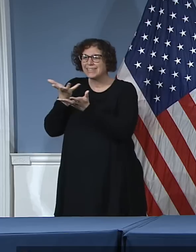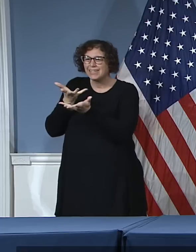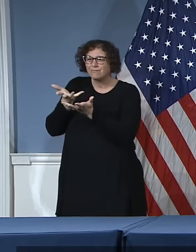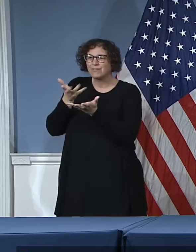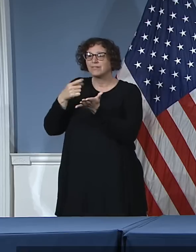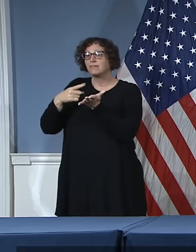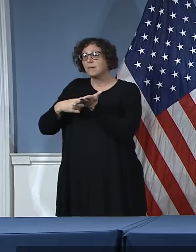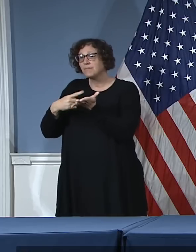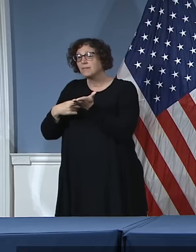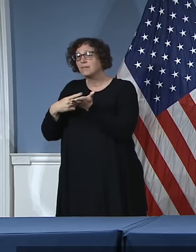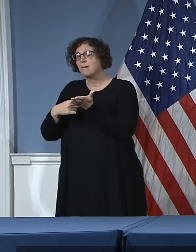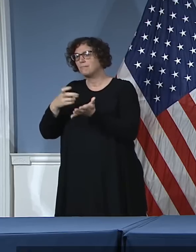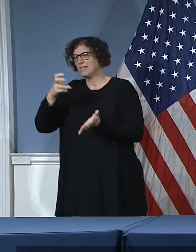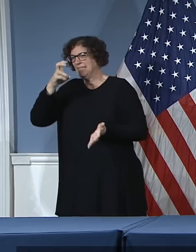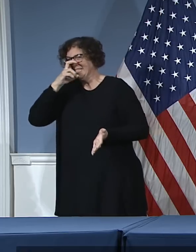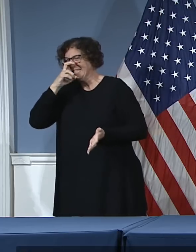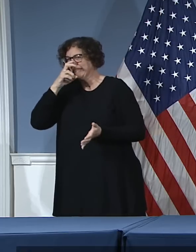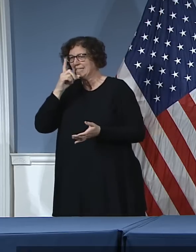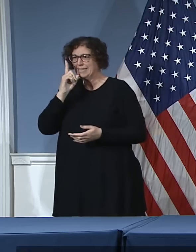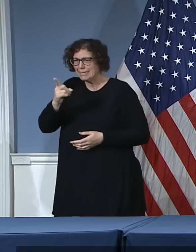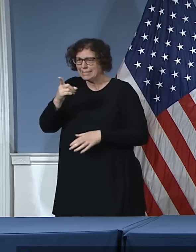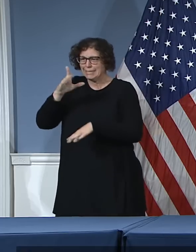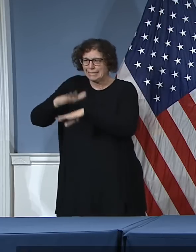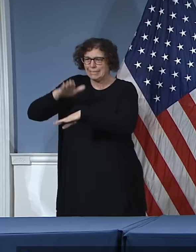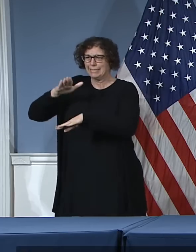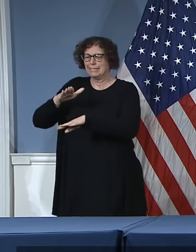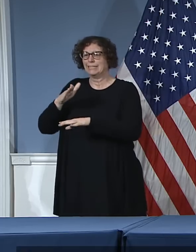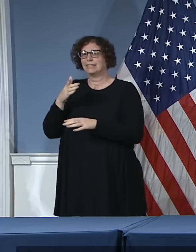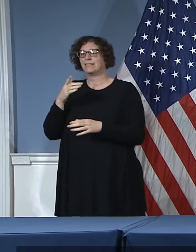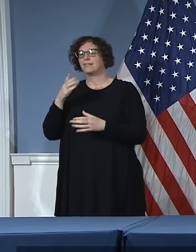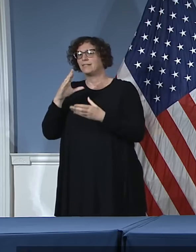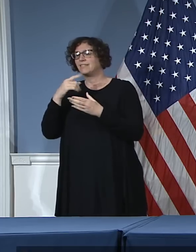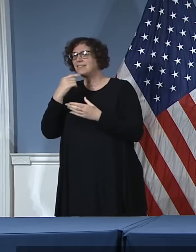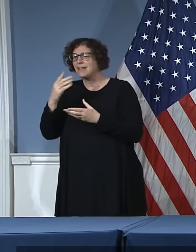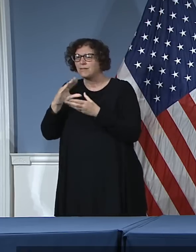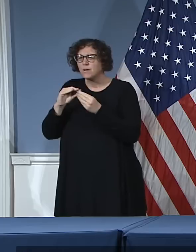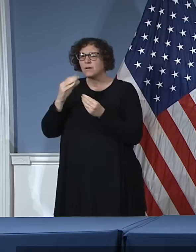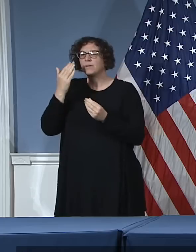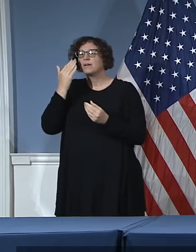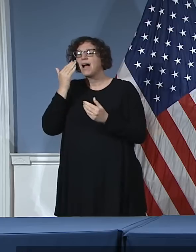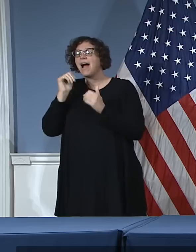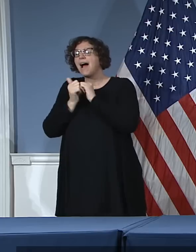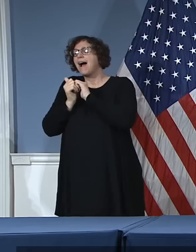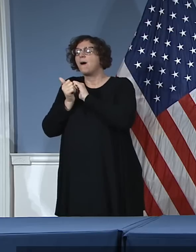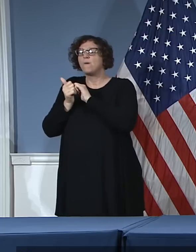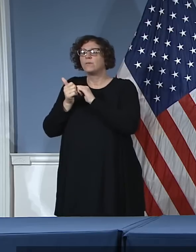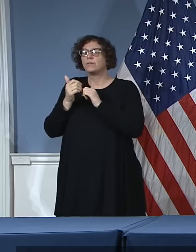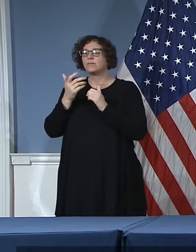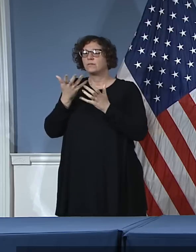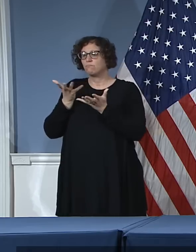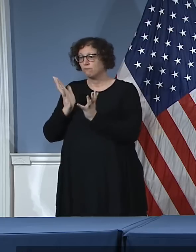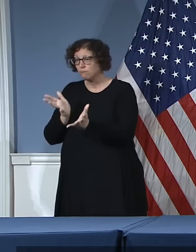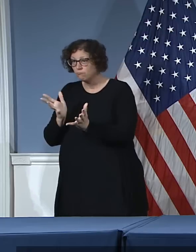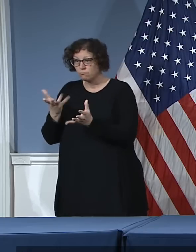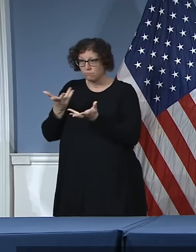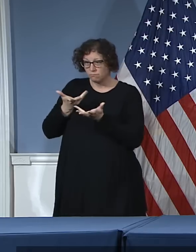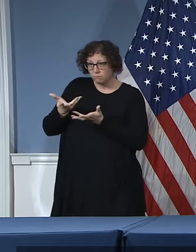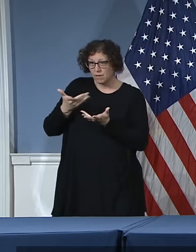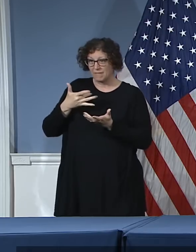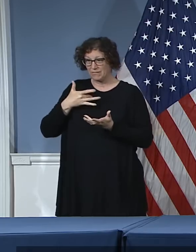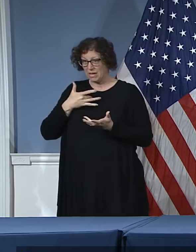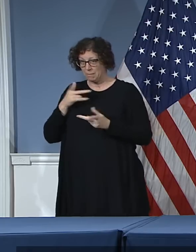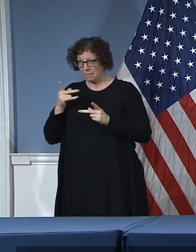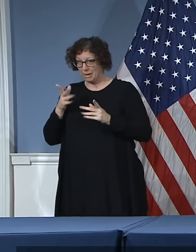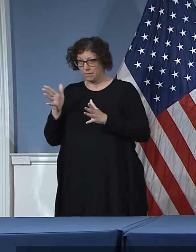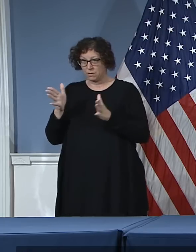seen it throughout my life. They know how to talk to people. They know how to talk to young people and old people. They know how to talk to every kind of person. They'll make